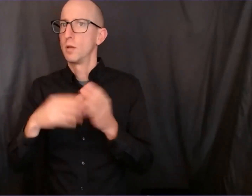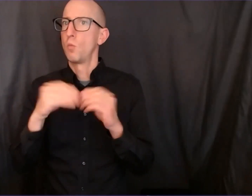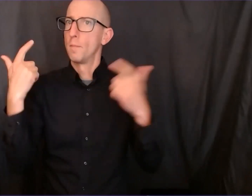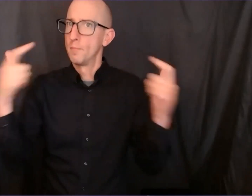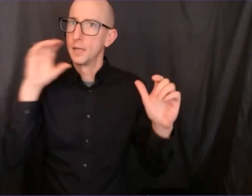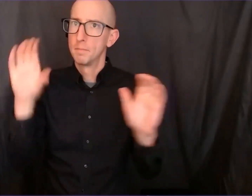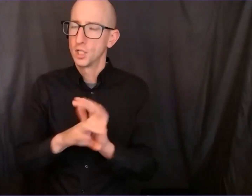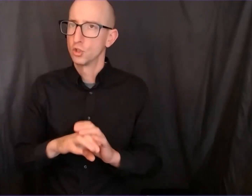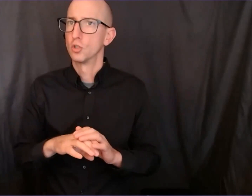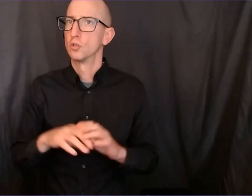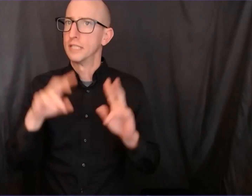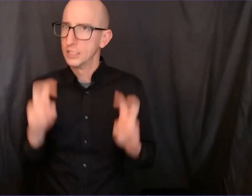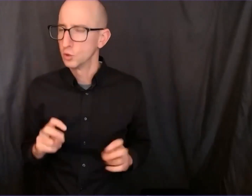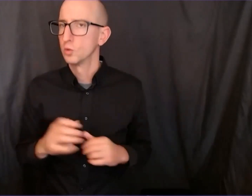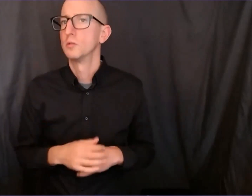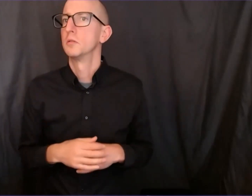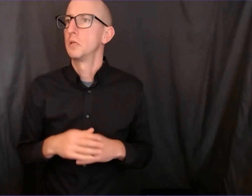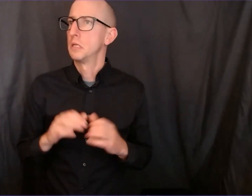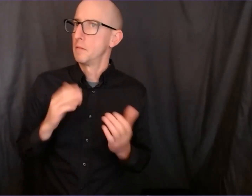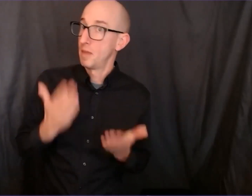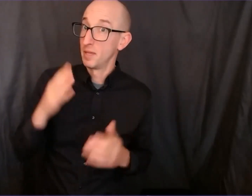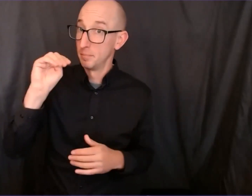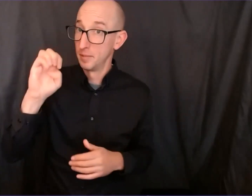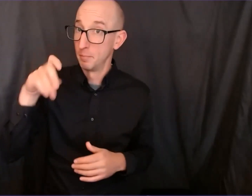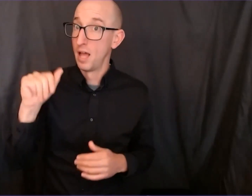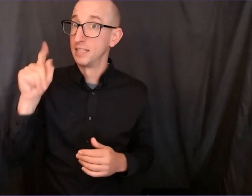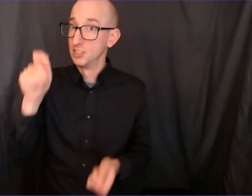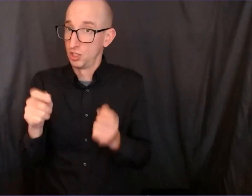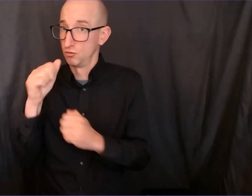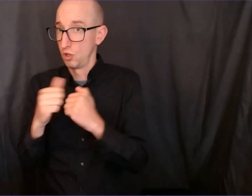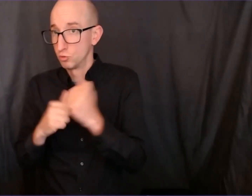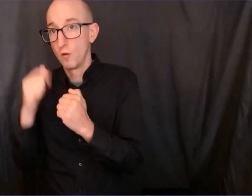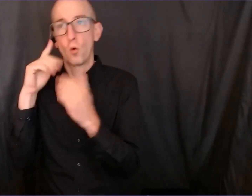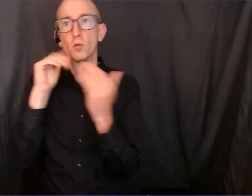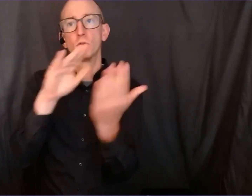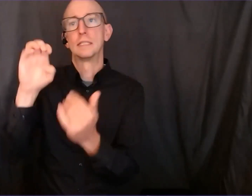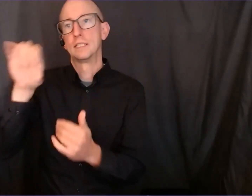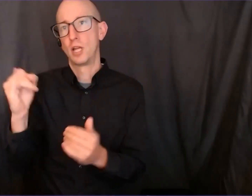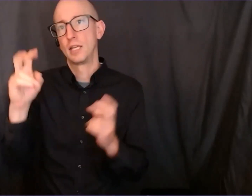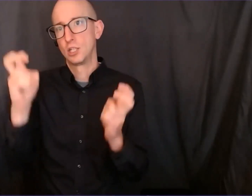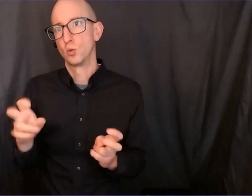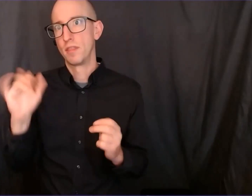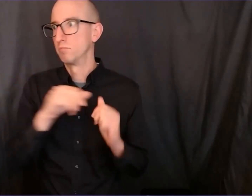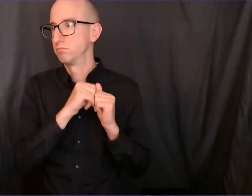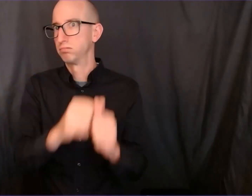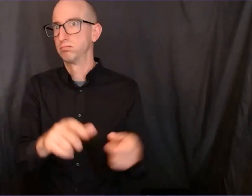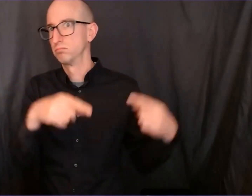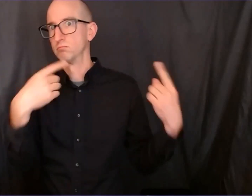MIPA may need to be restructured to address environmental justice issues that have been longstanding for quite a